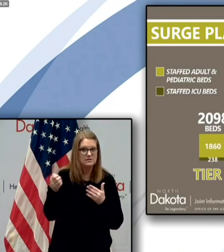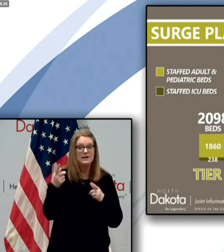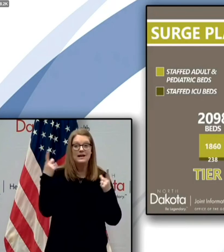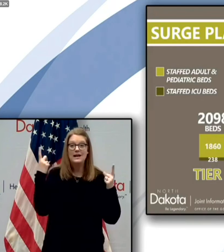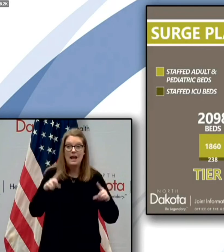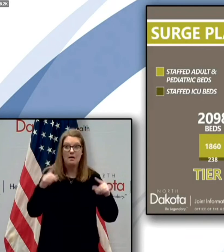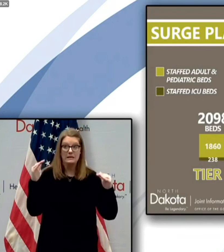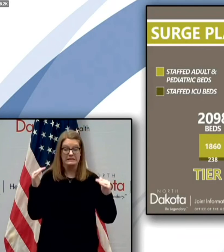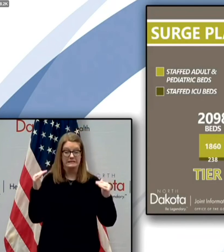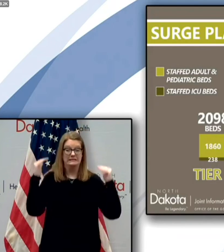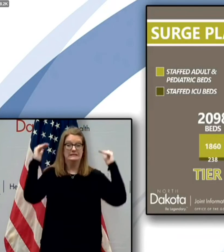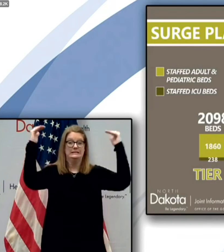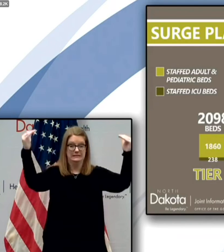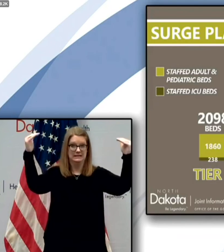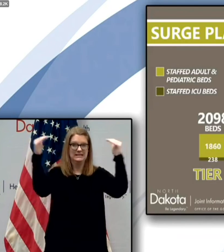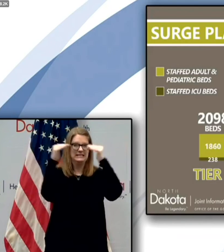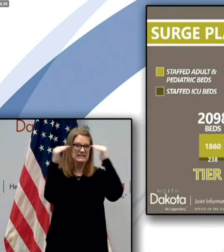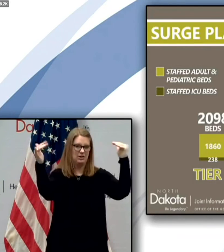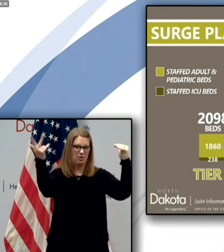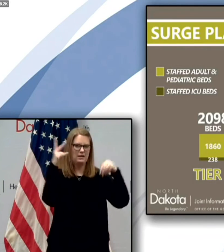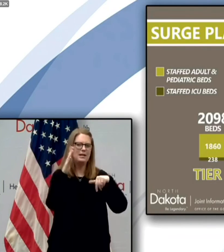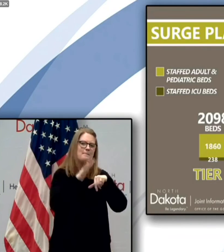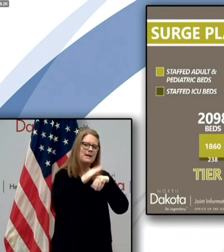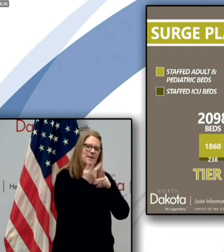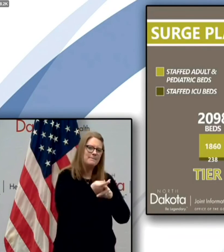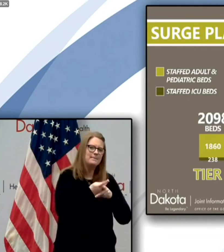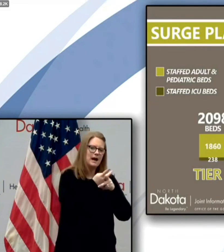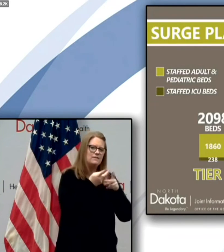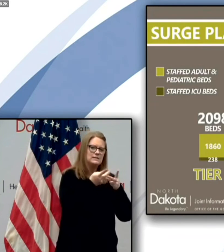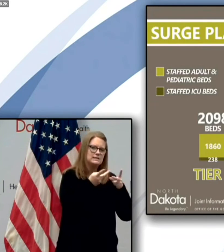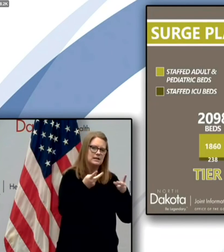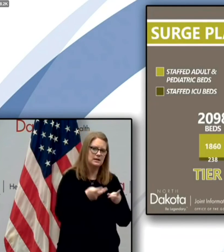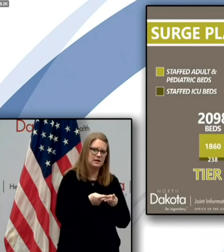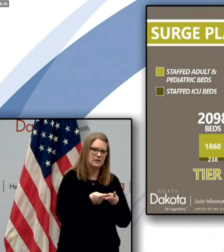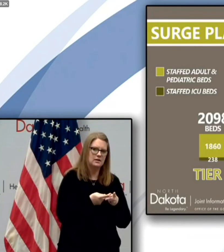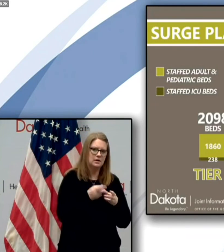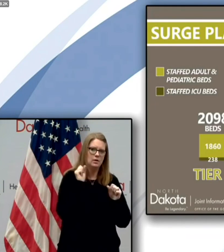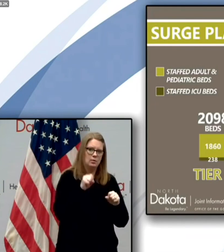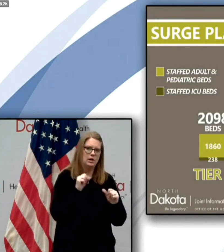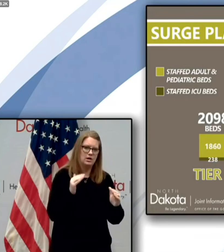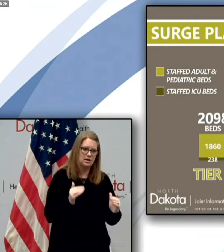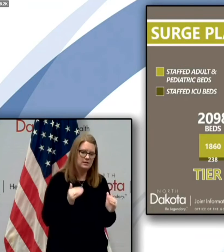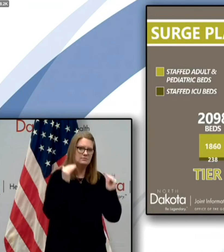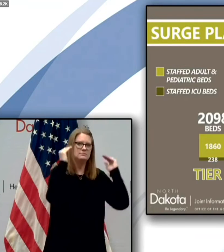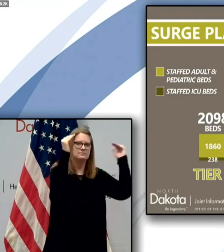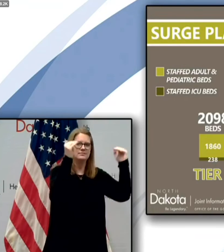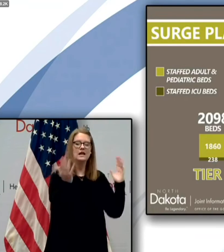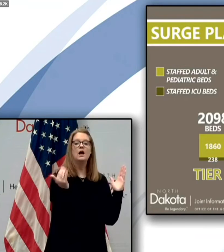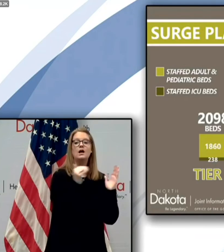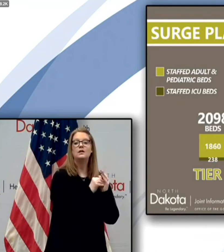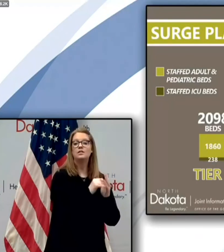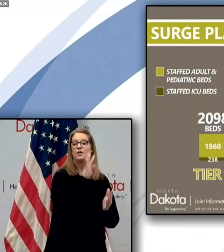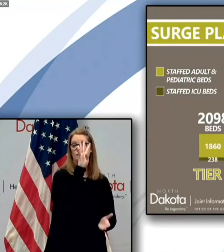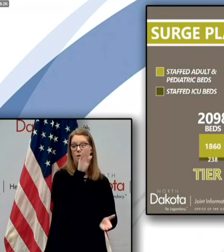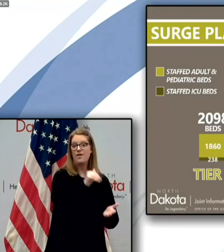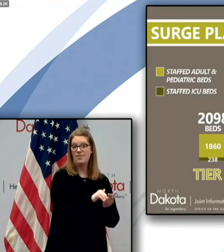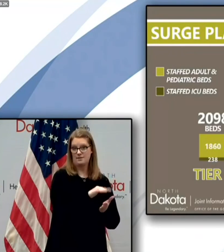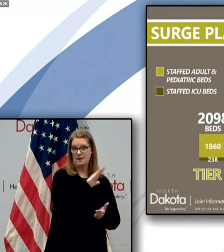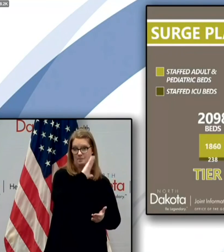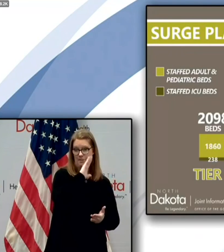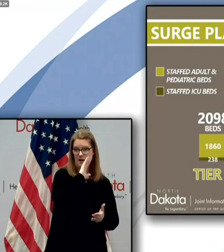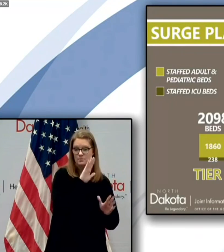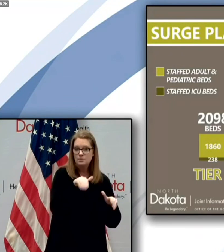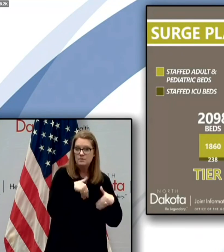3, the minimum care facilities, we could surge up another 4,000 beds that would be provided